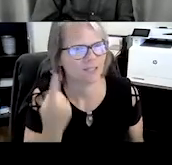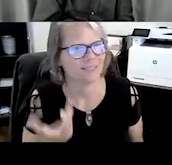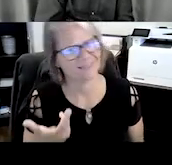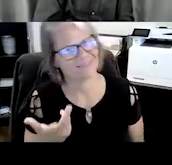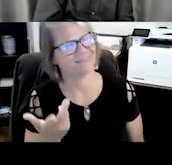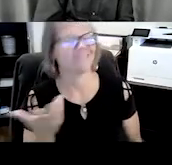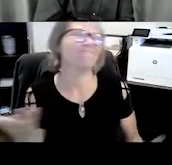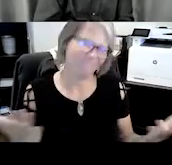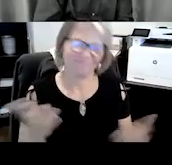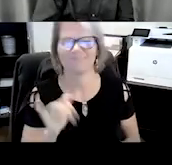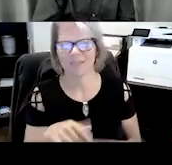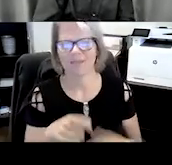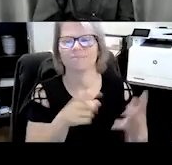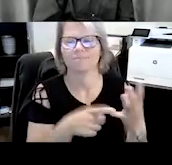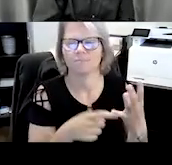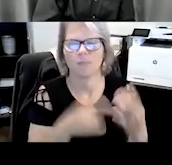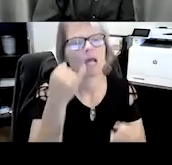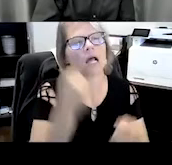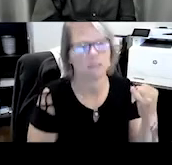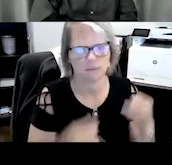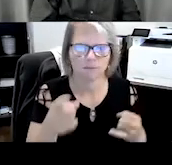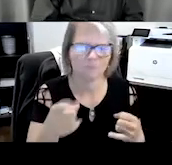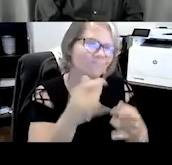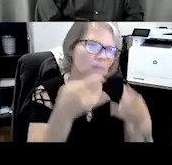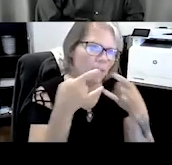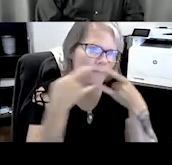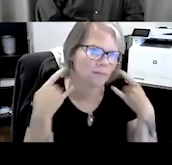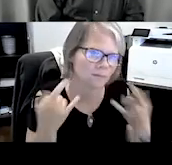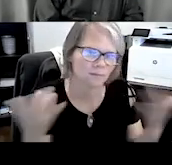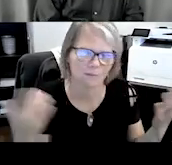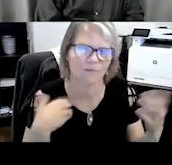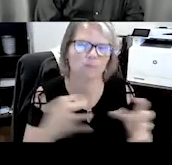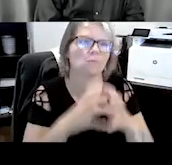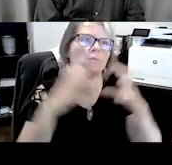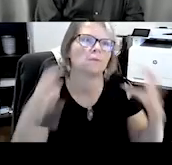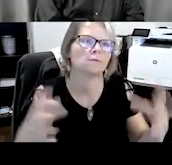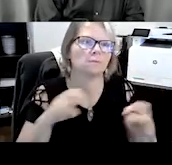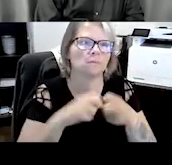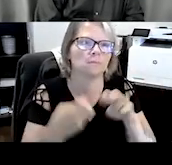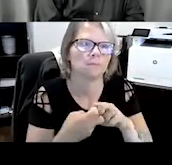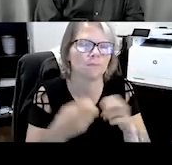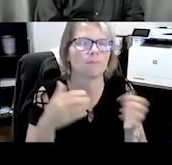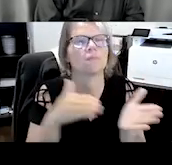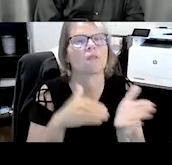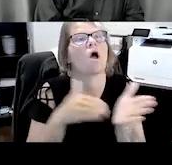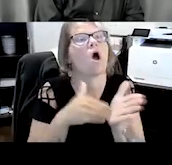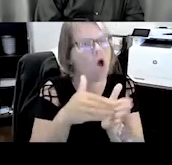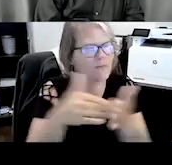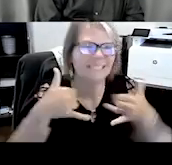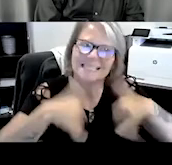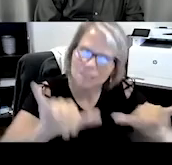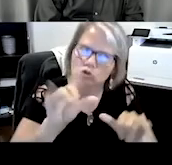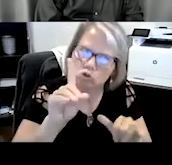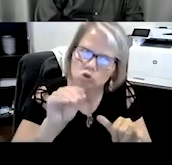same gestures you are, and you still don't get it. And then that final little mention right